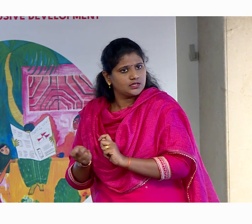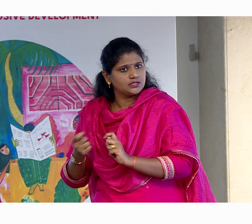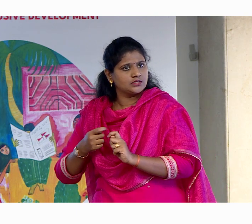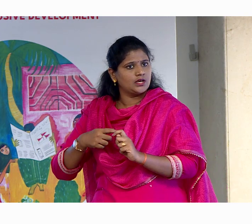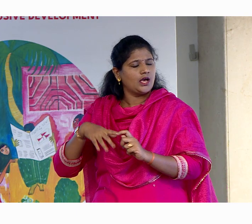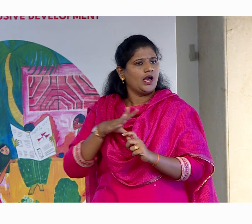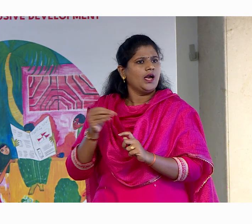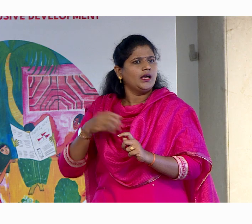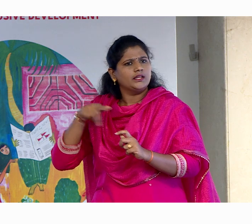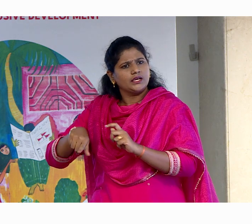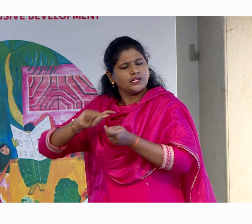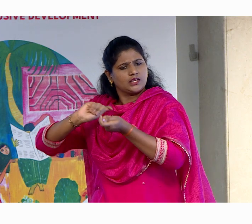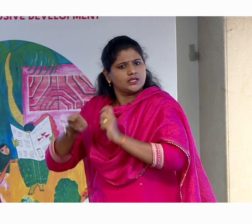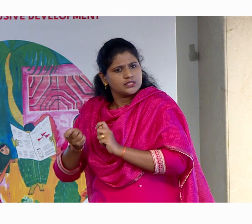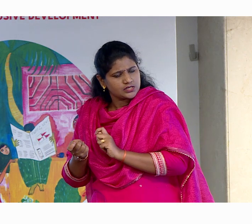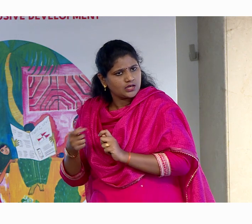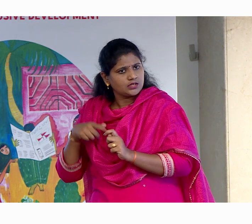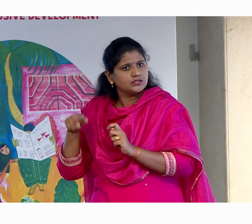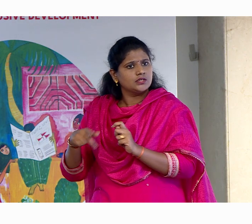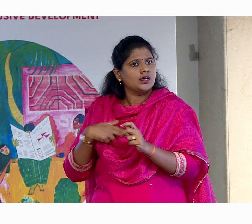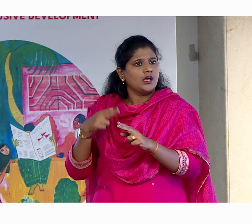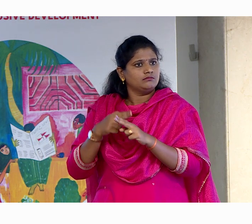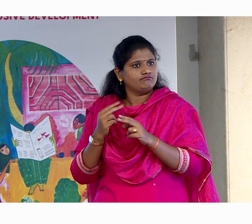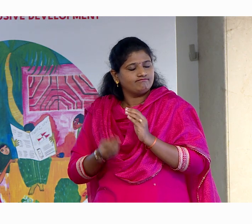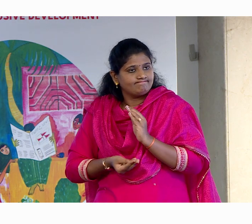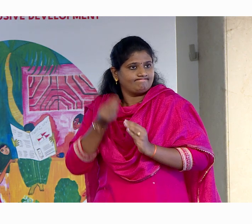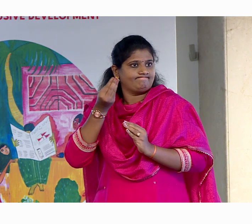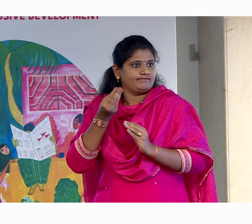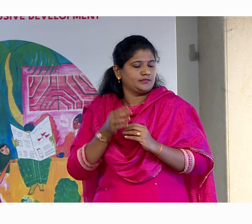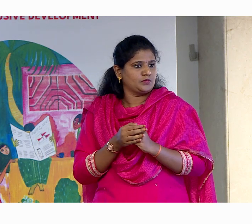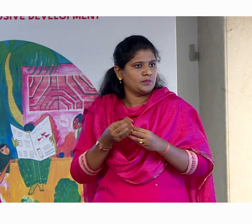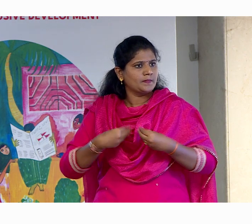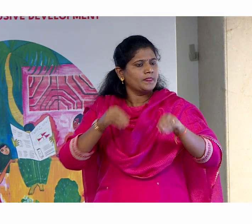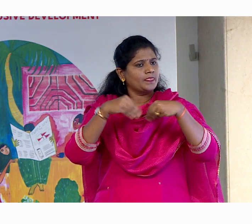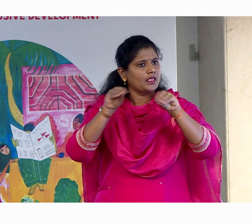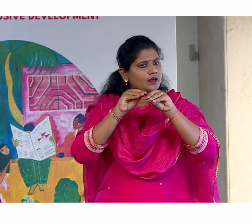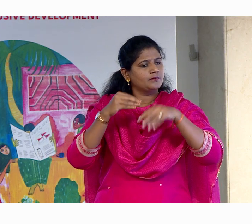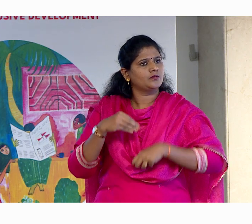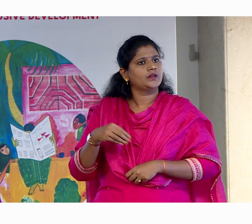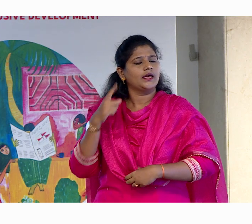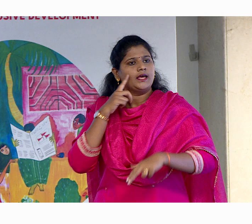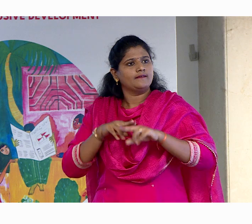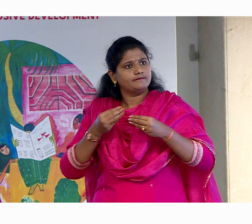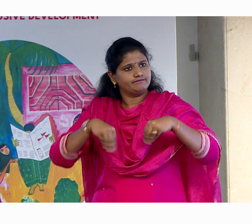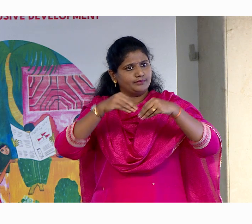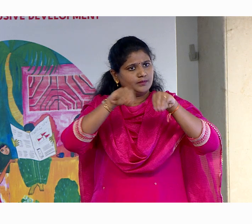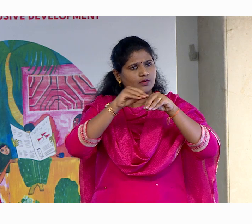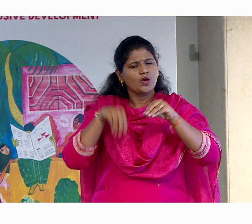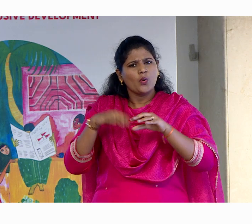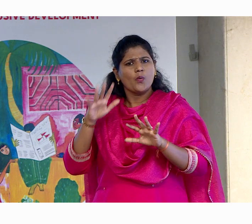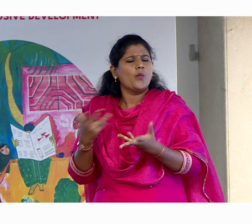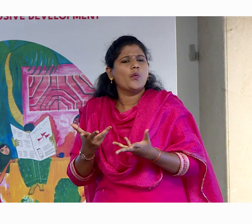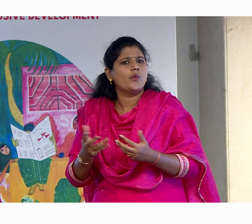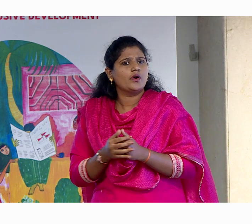any implementation strategy needs to be inclusive, working out who should be included, why they should be